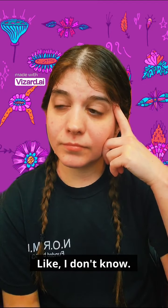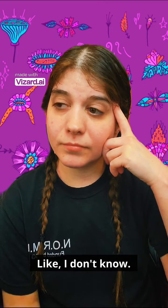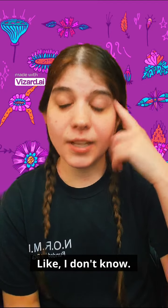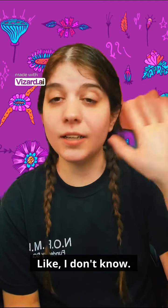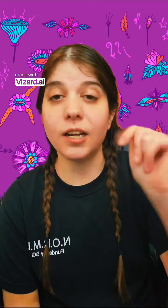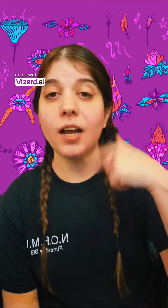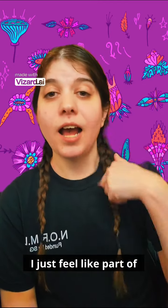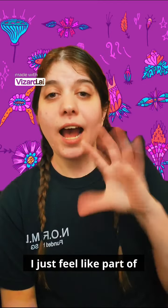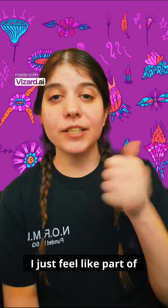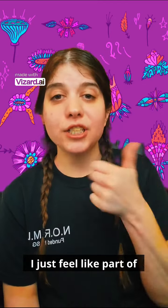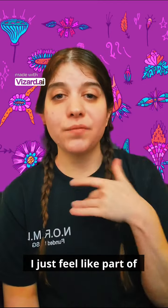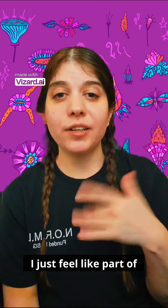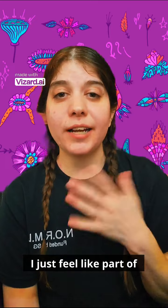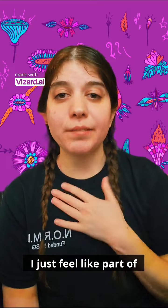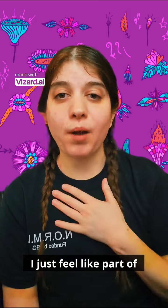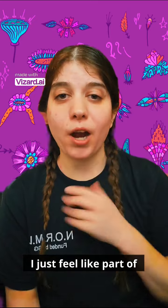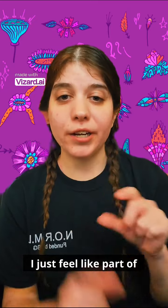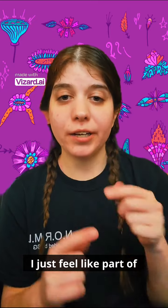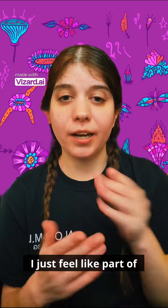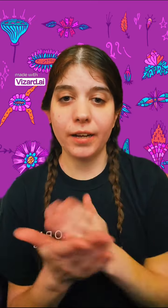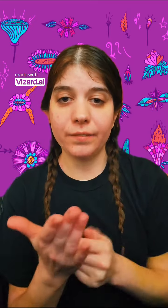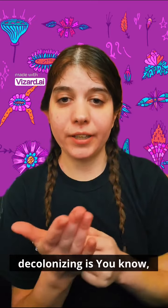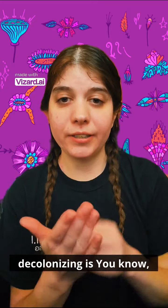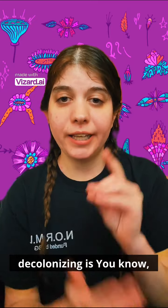I don't know. I just feel like part of